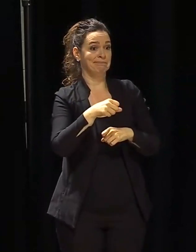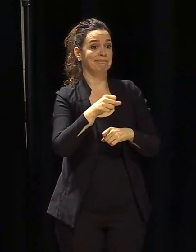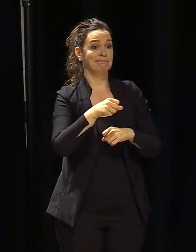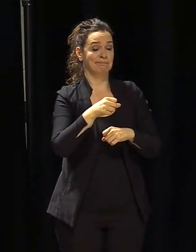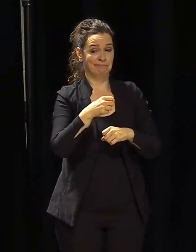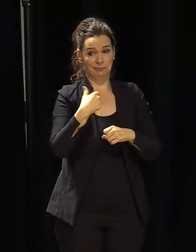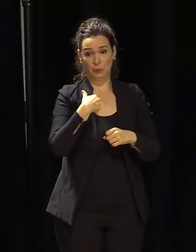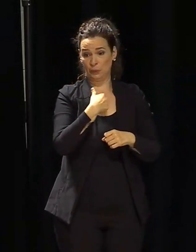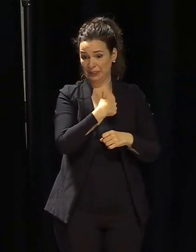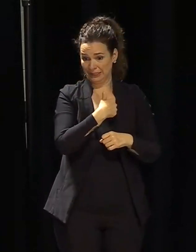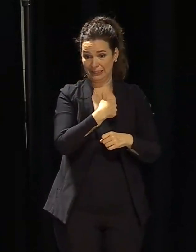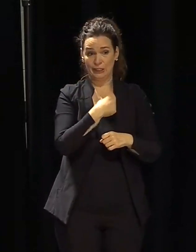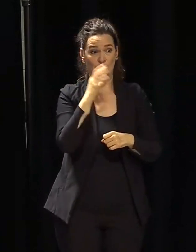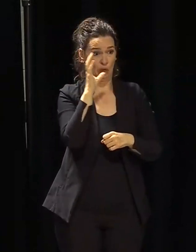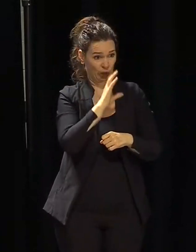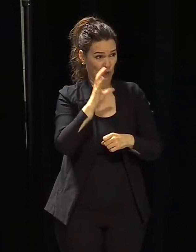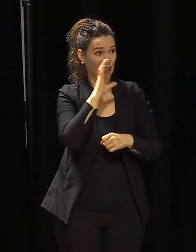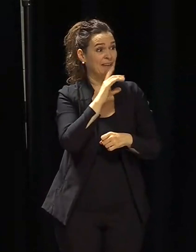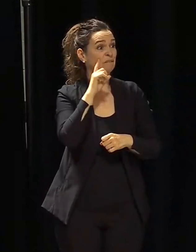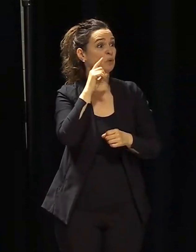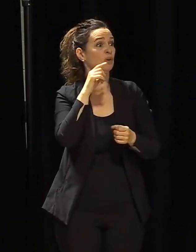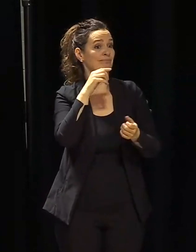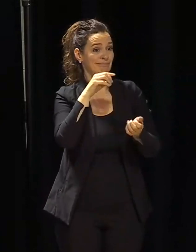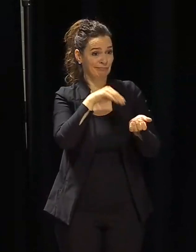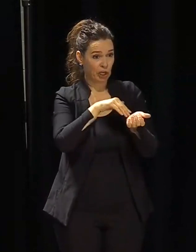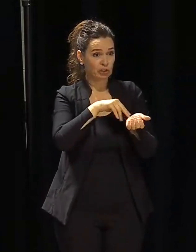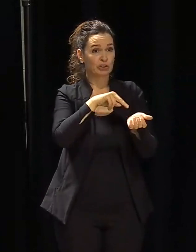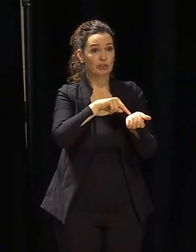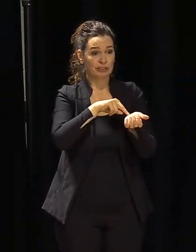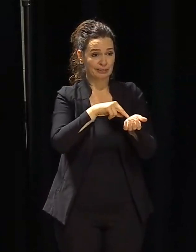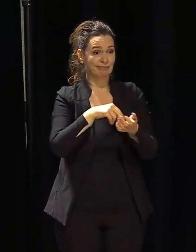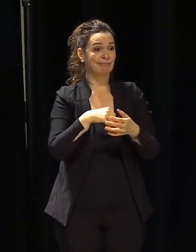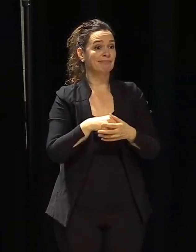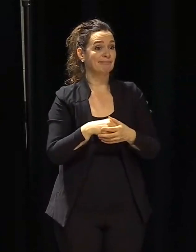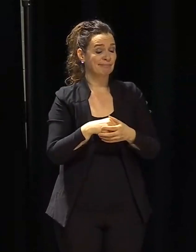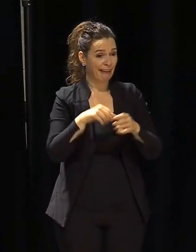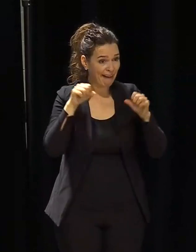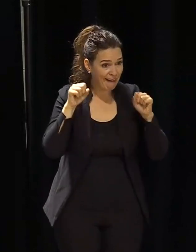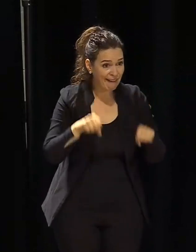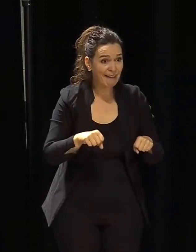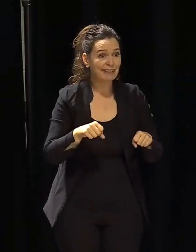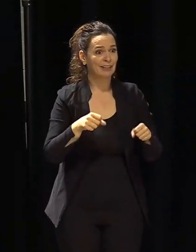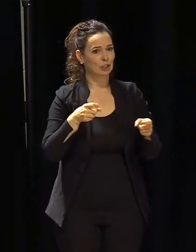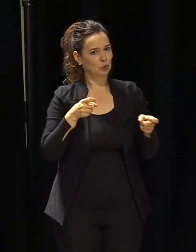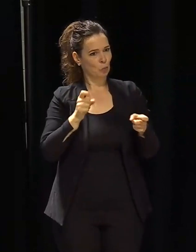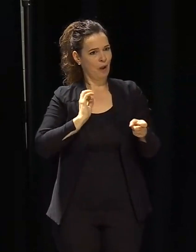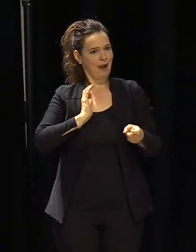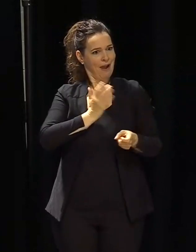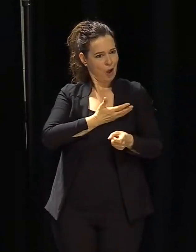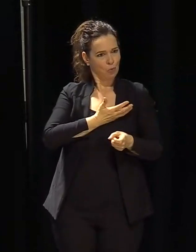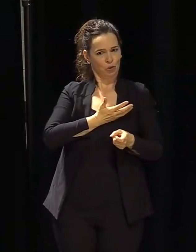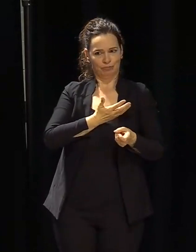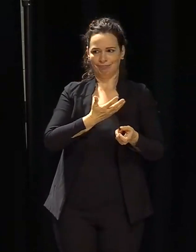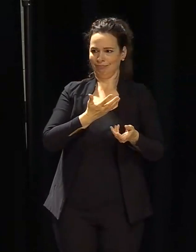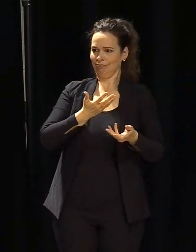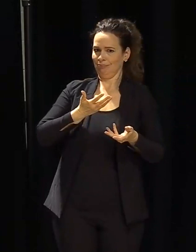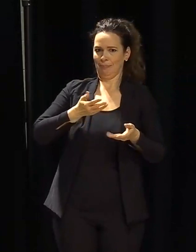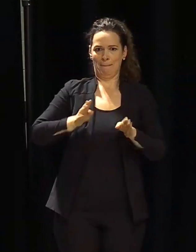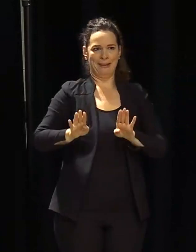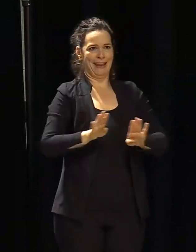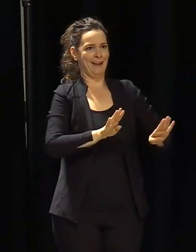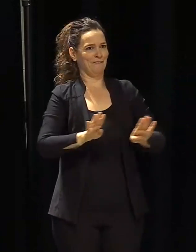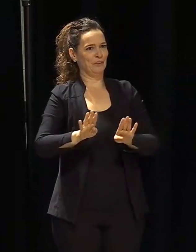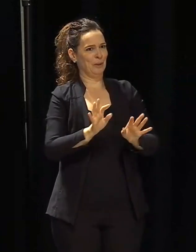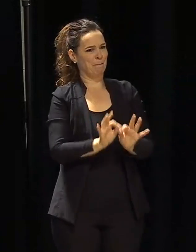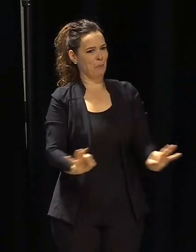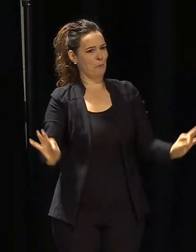what can we do, we can mitigate our own social behavior patterns, right? The virus needs a host, and